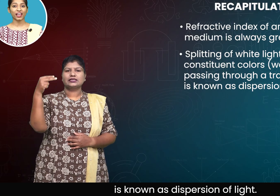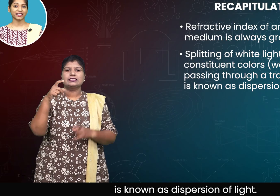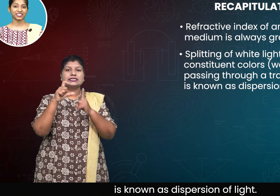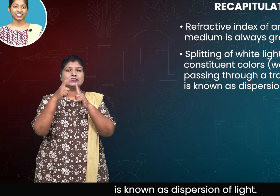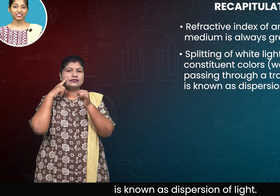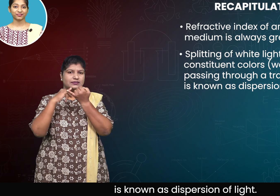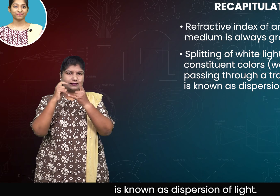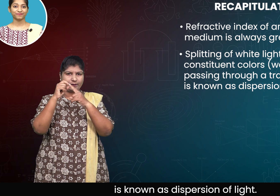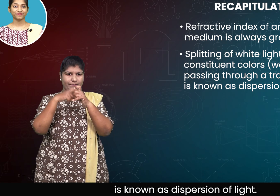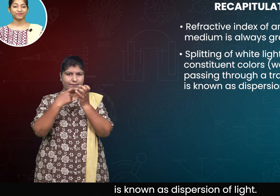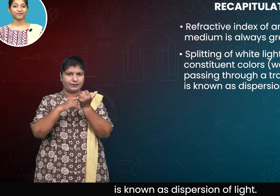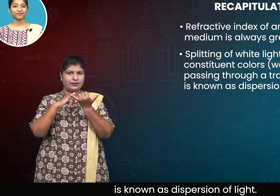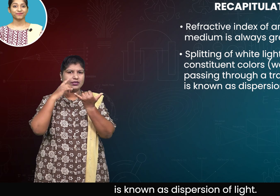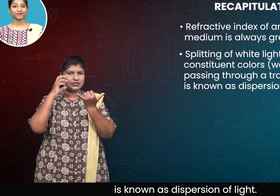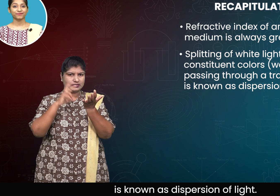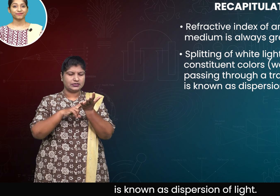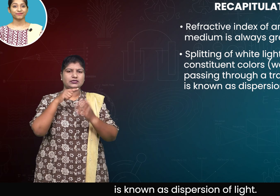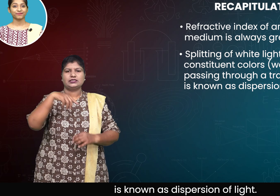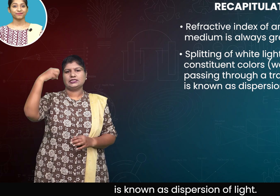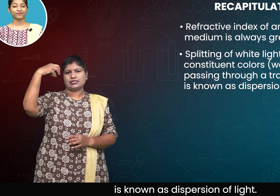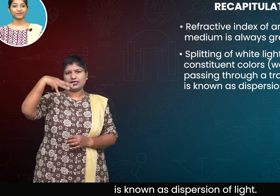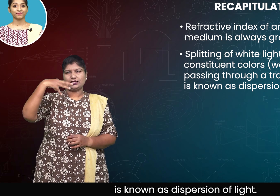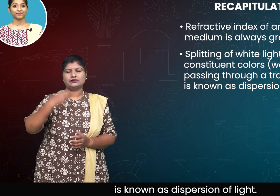of light.